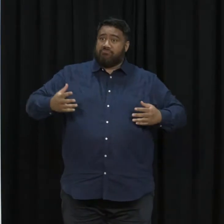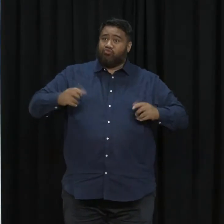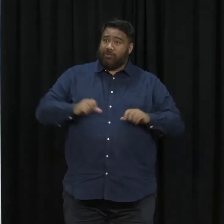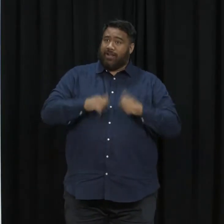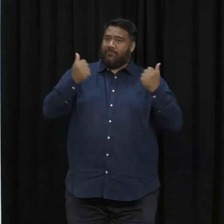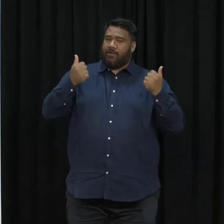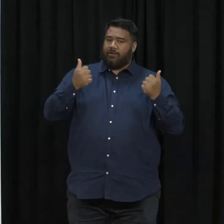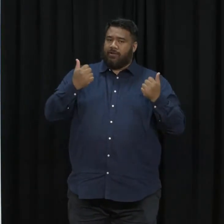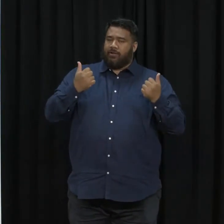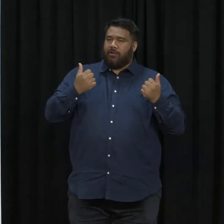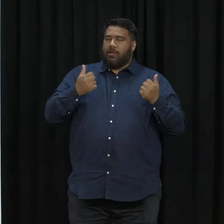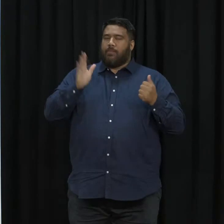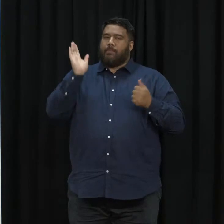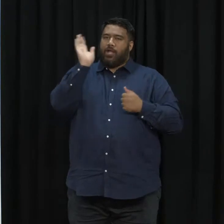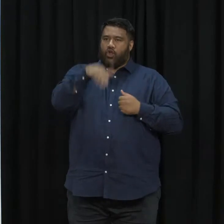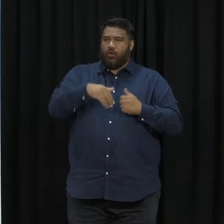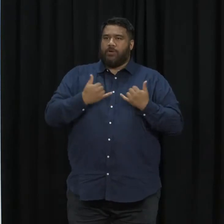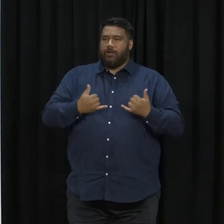Auckland quarantine facility.